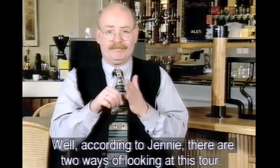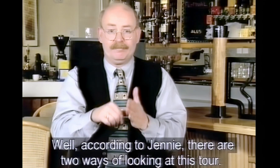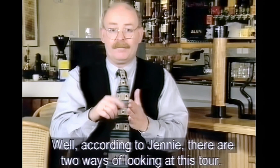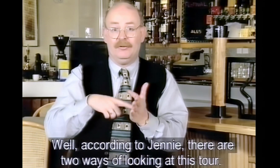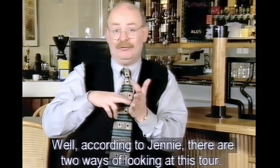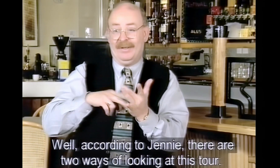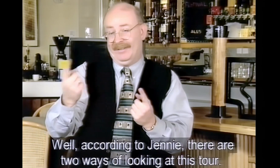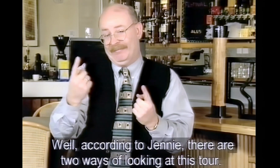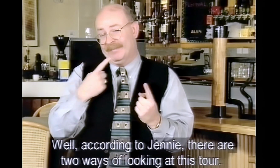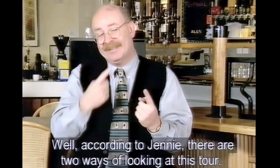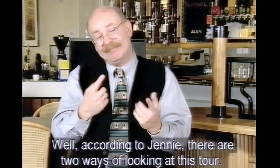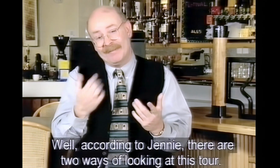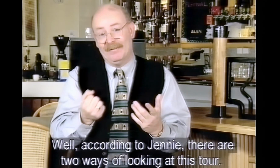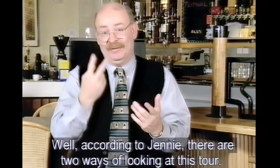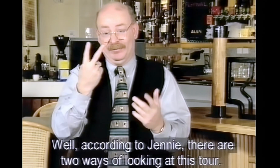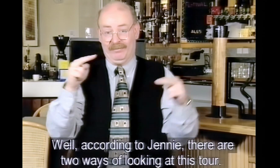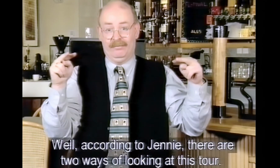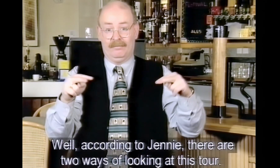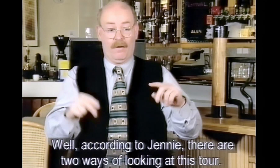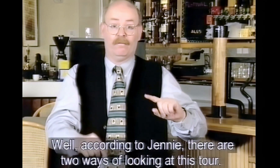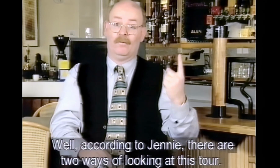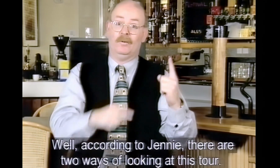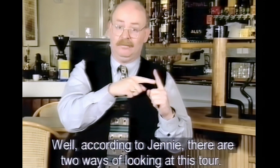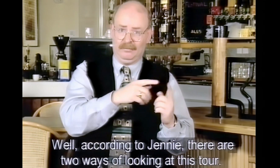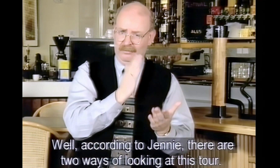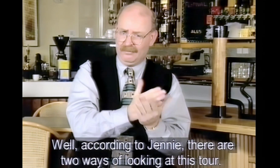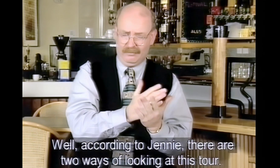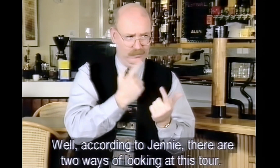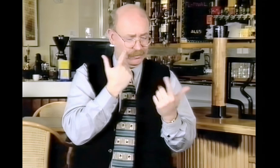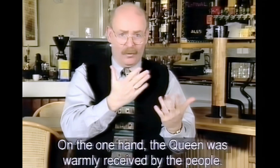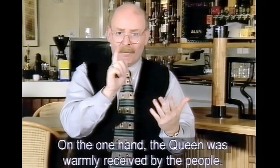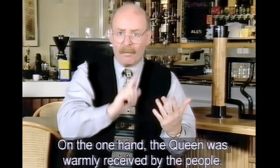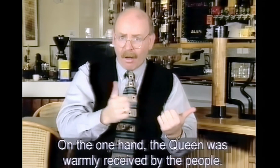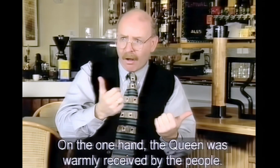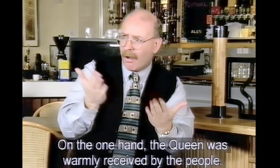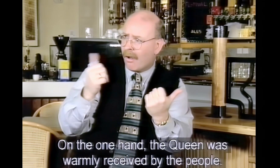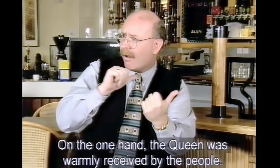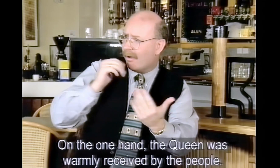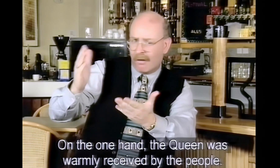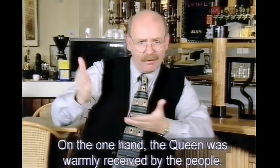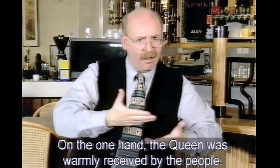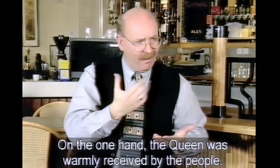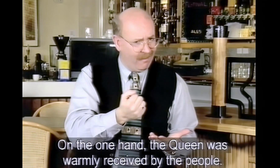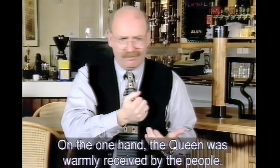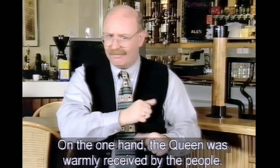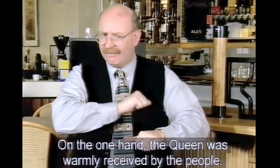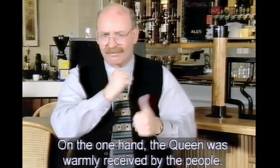Well, according to Jenny, there are two ways of looking at this tour. On the one hand, the Queen was welcomed and warmly received by the